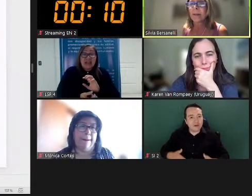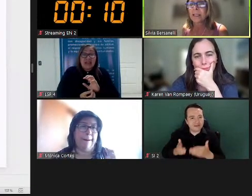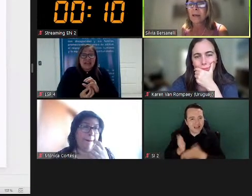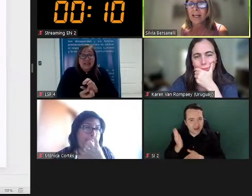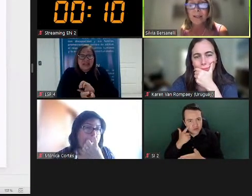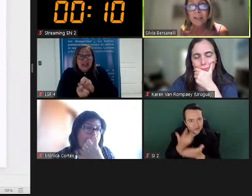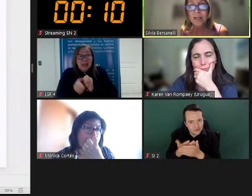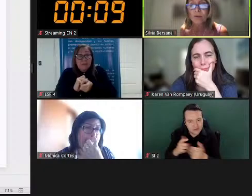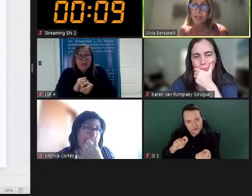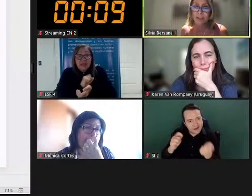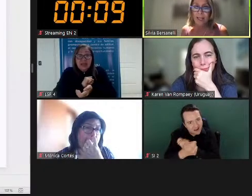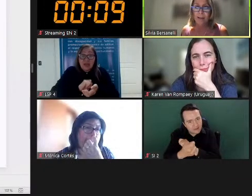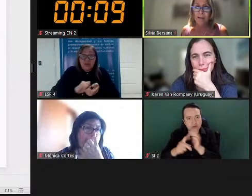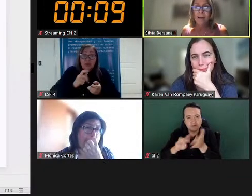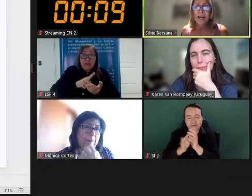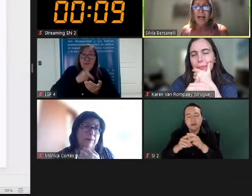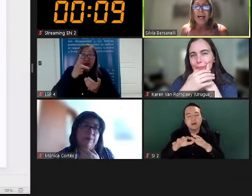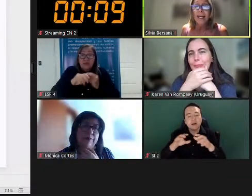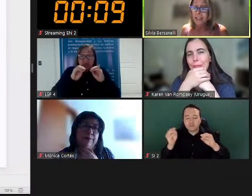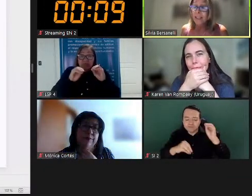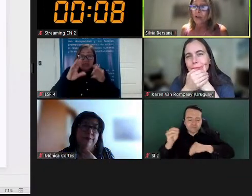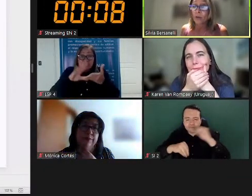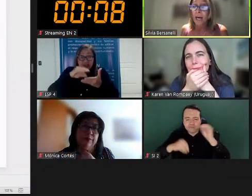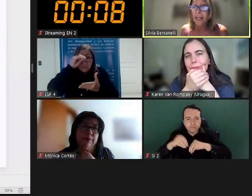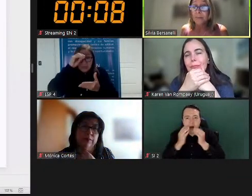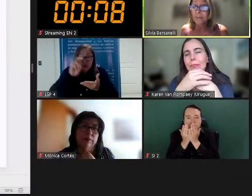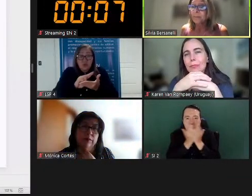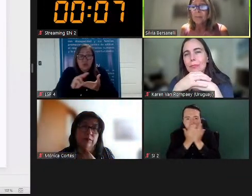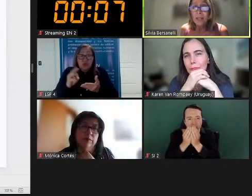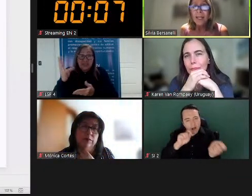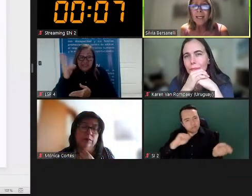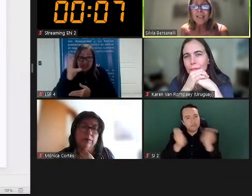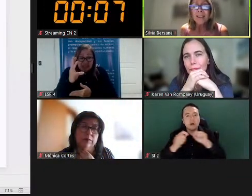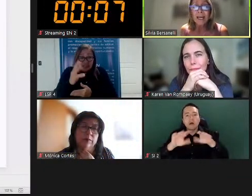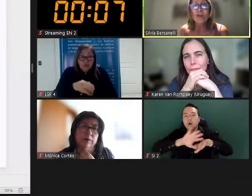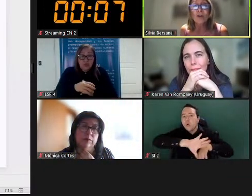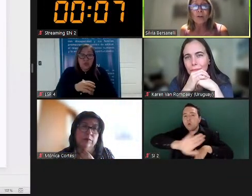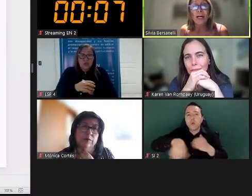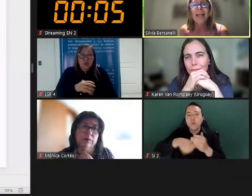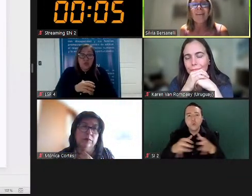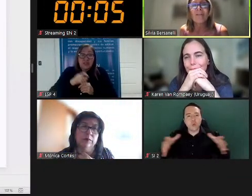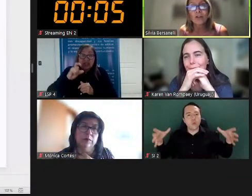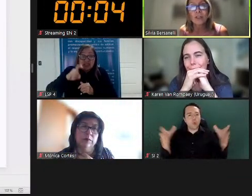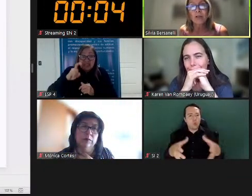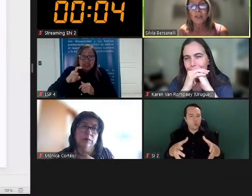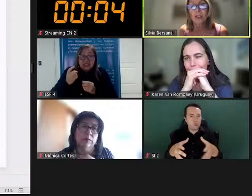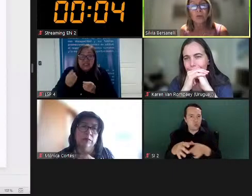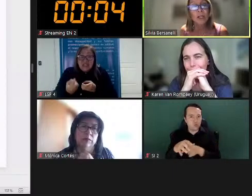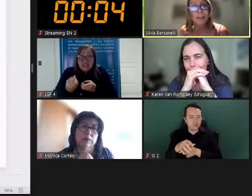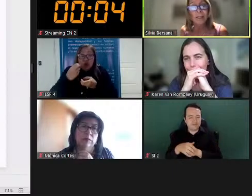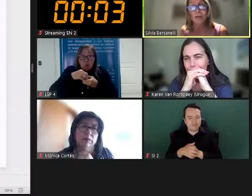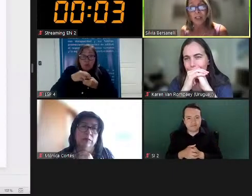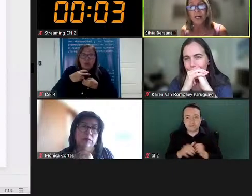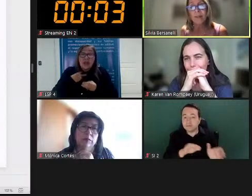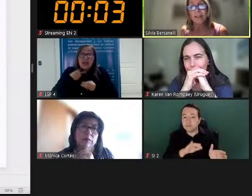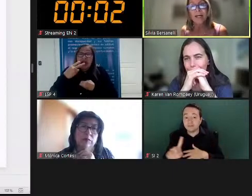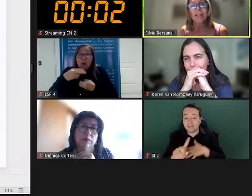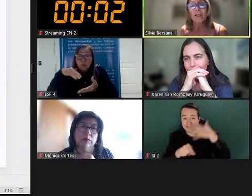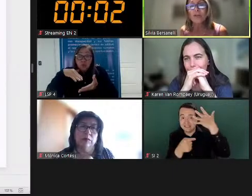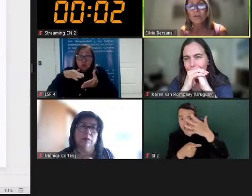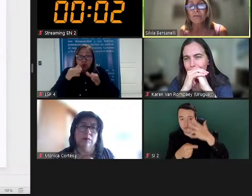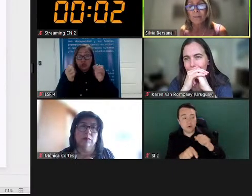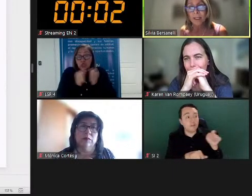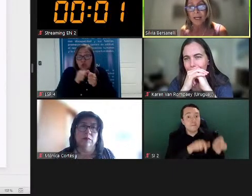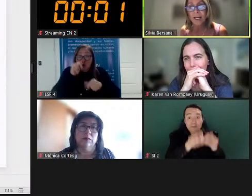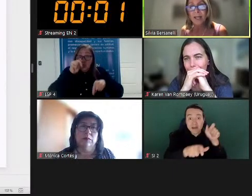planning of teaching from the universal design perspective sixth it is necessary to incorporate the voice of the